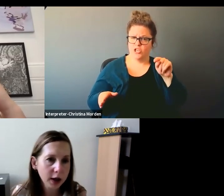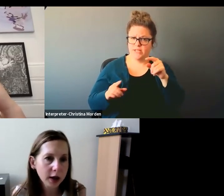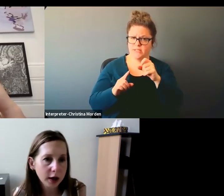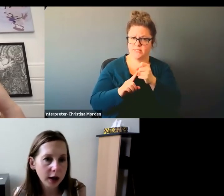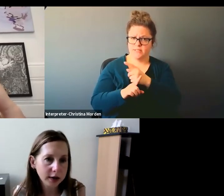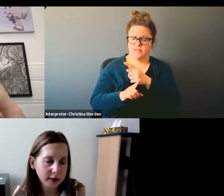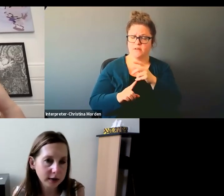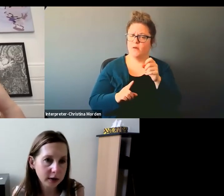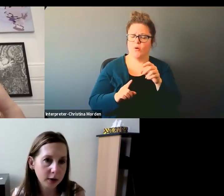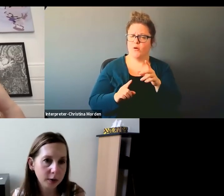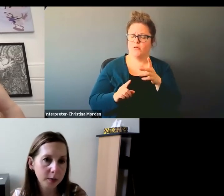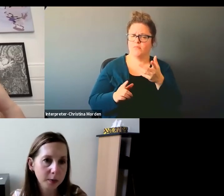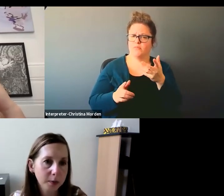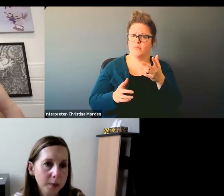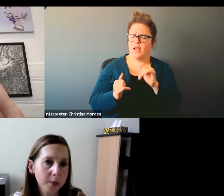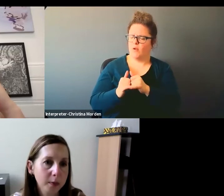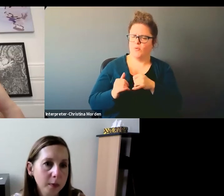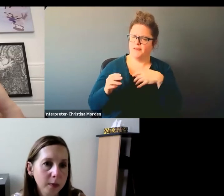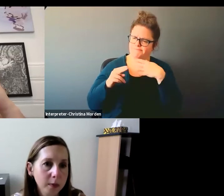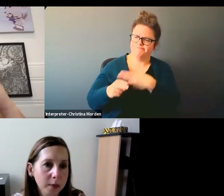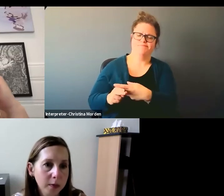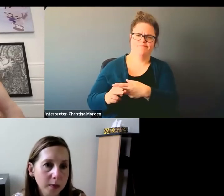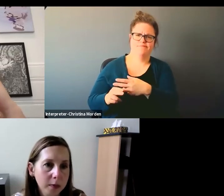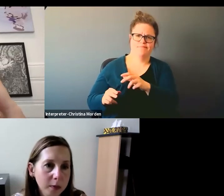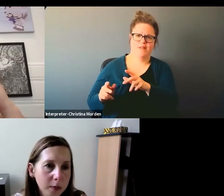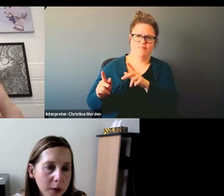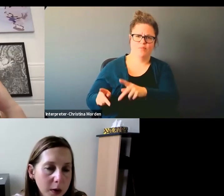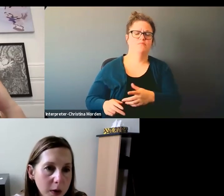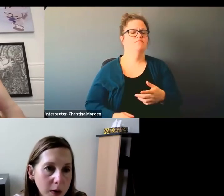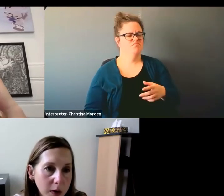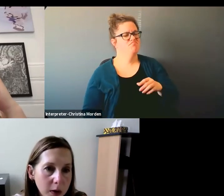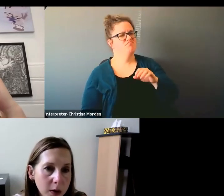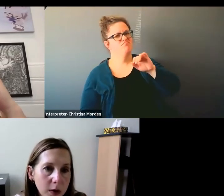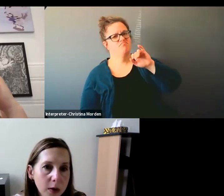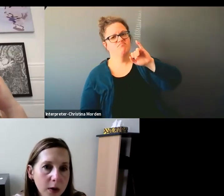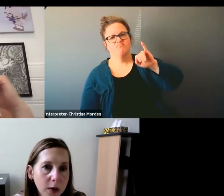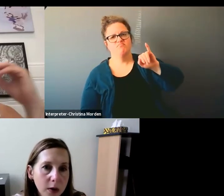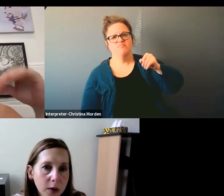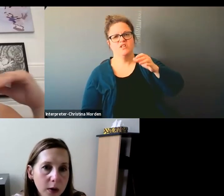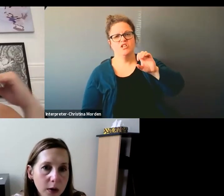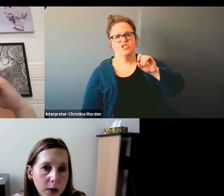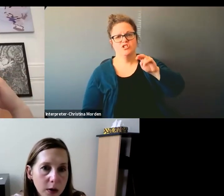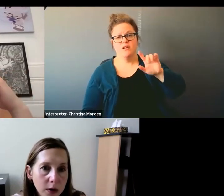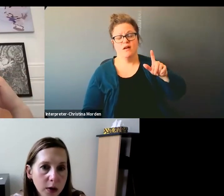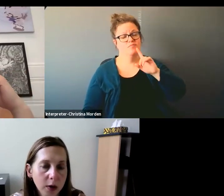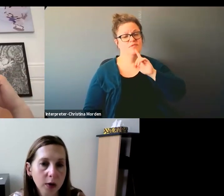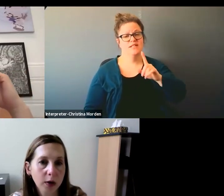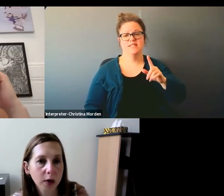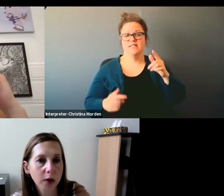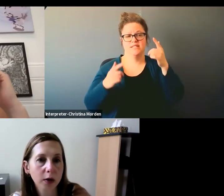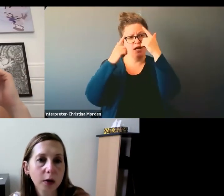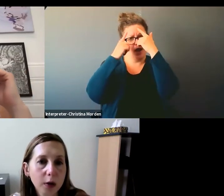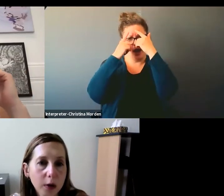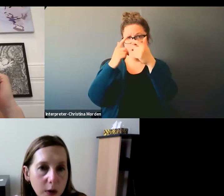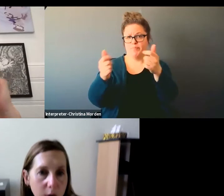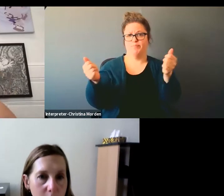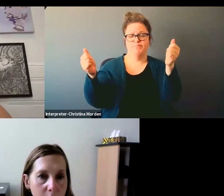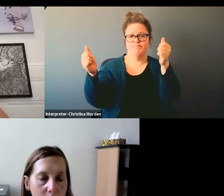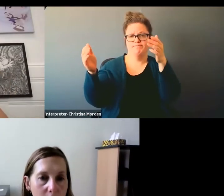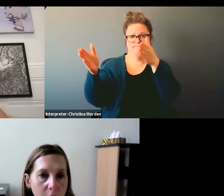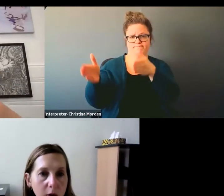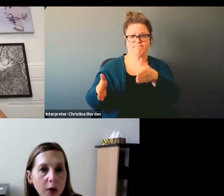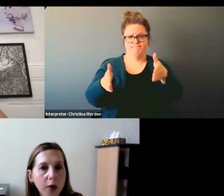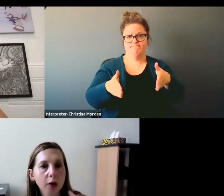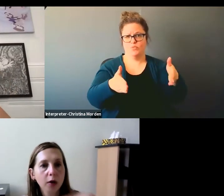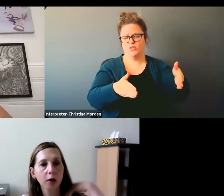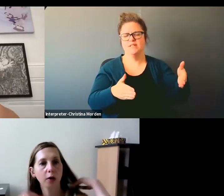that has it's really, like I said, it's really individual to the person. It is